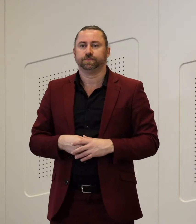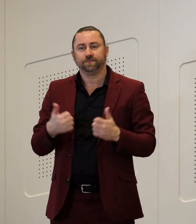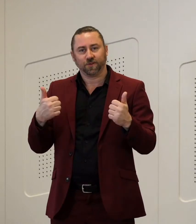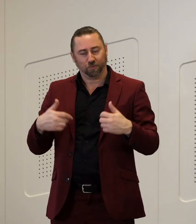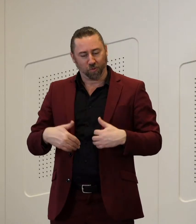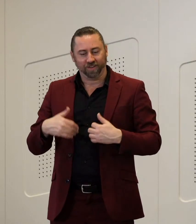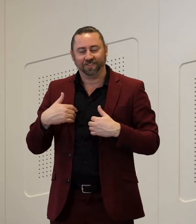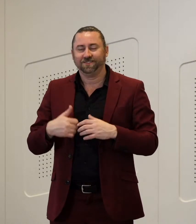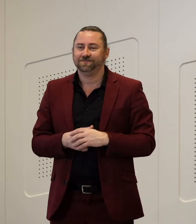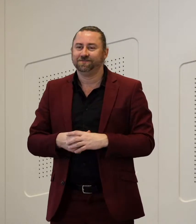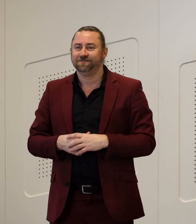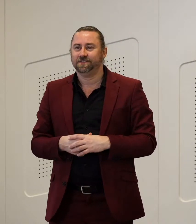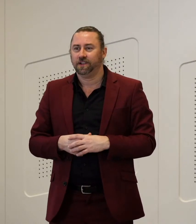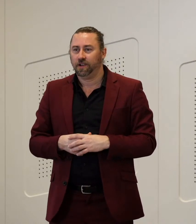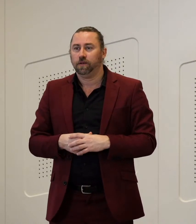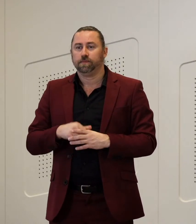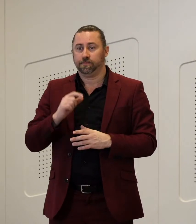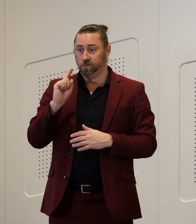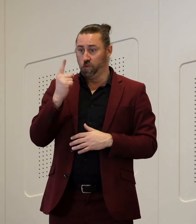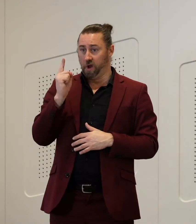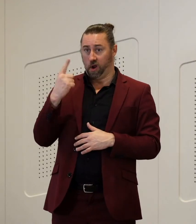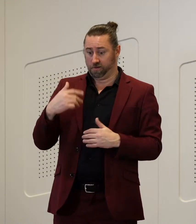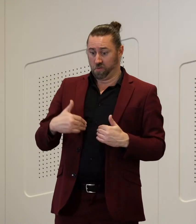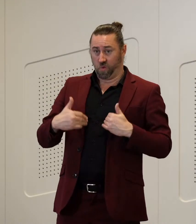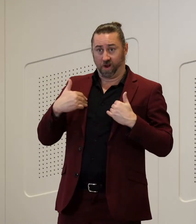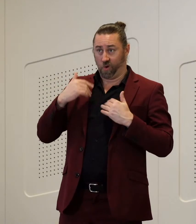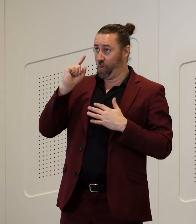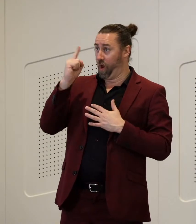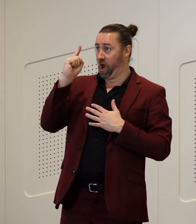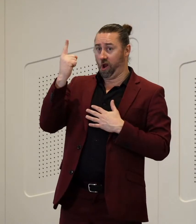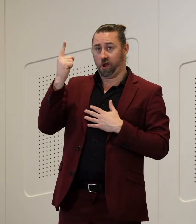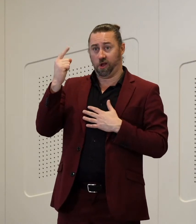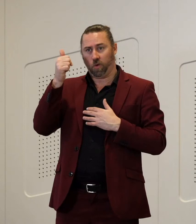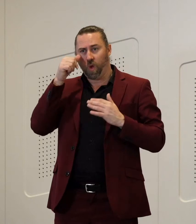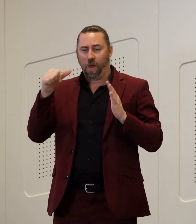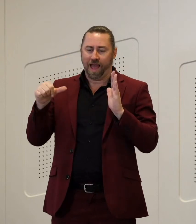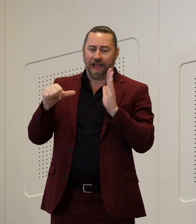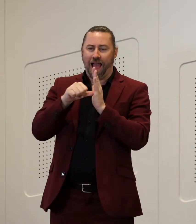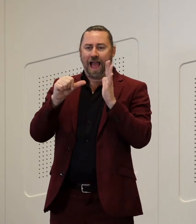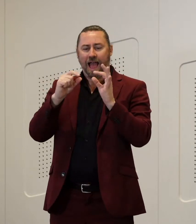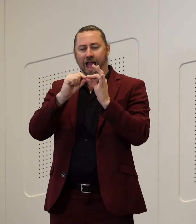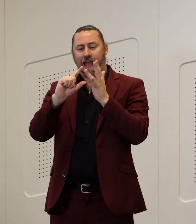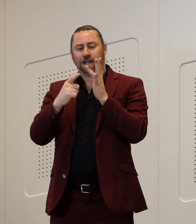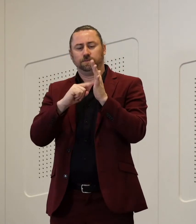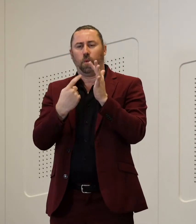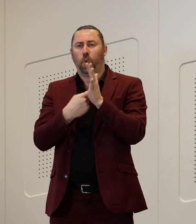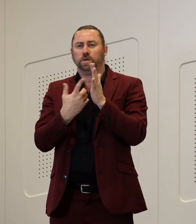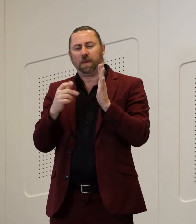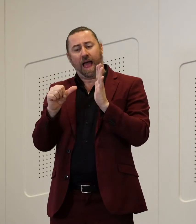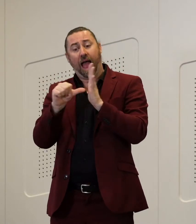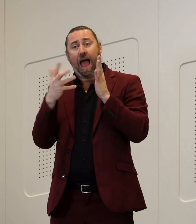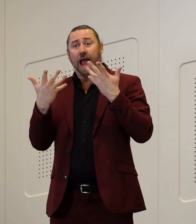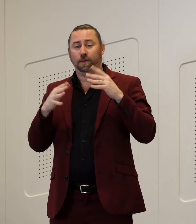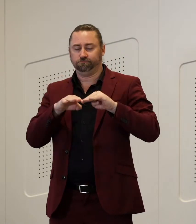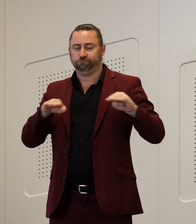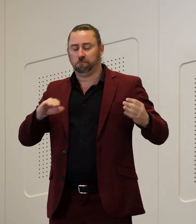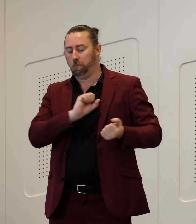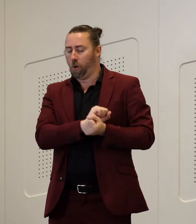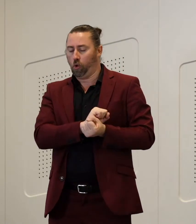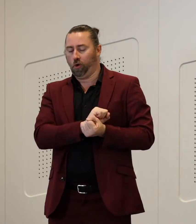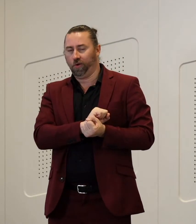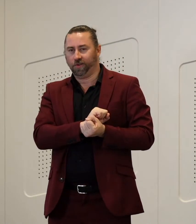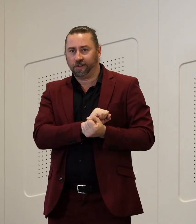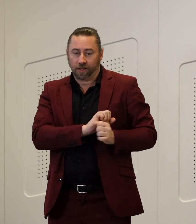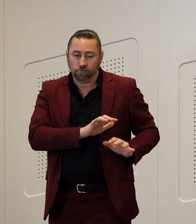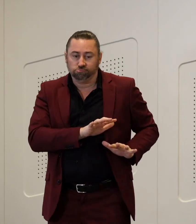Morning. As of 1 a.m. this morning, went to our hard border regime, in particular on our road borders, but also for those